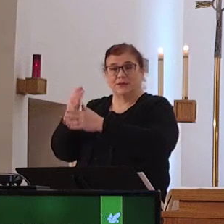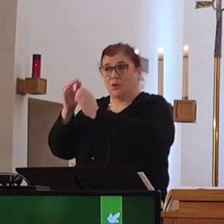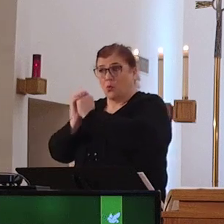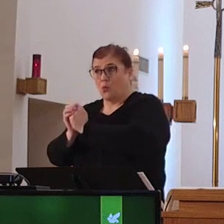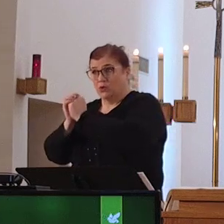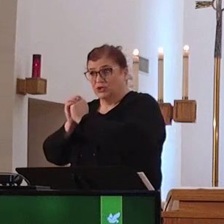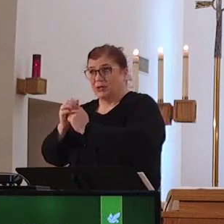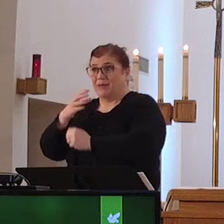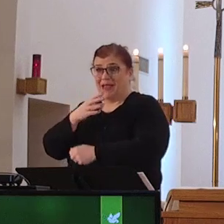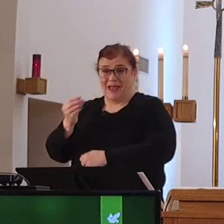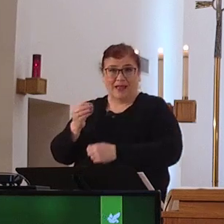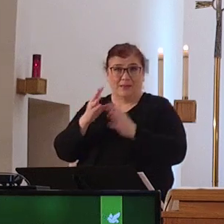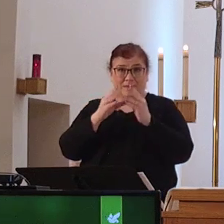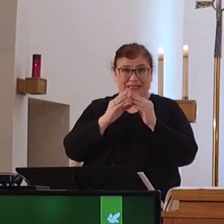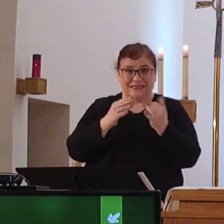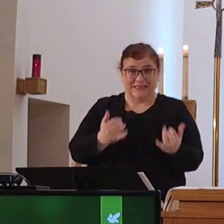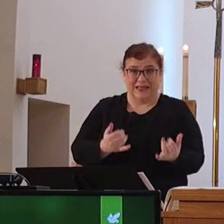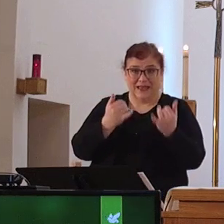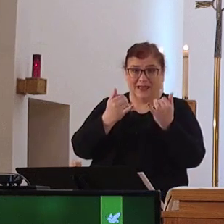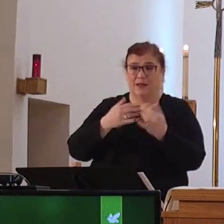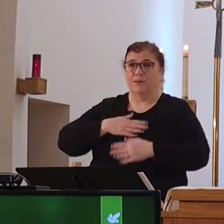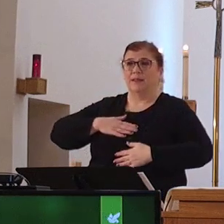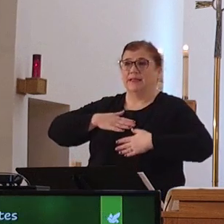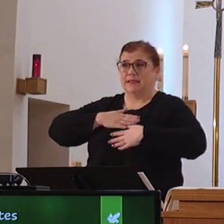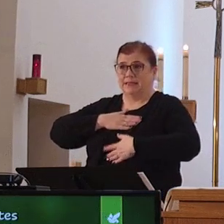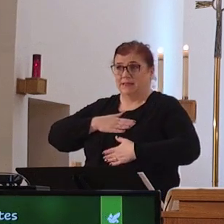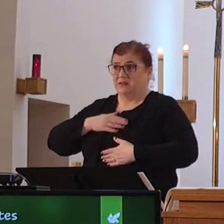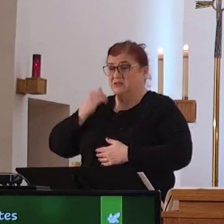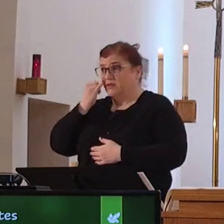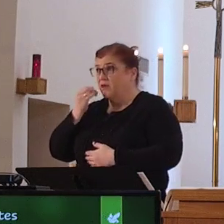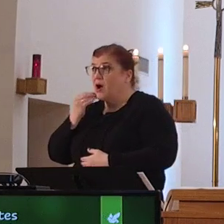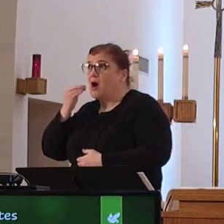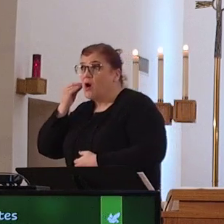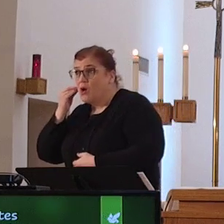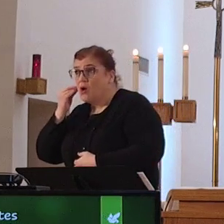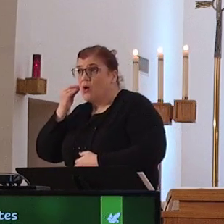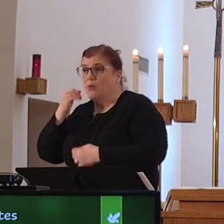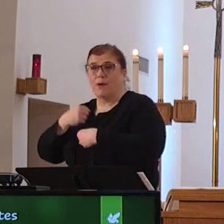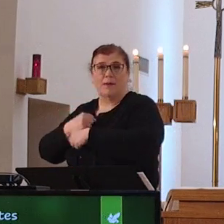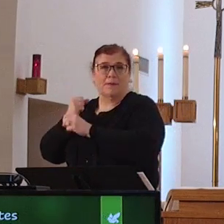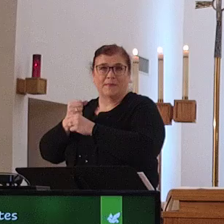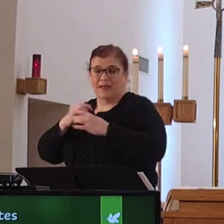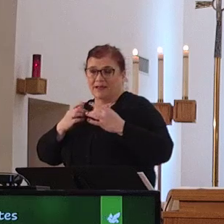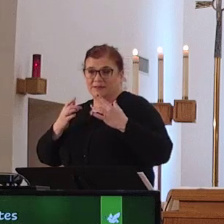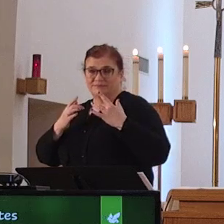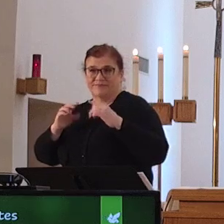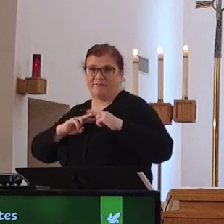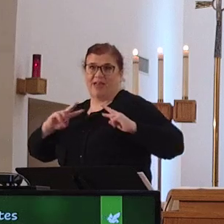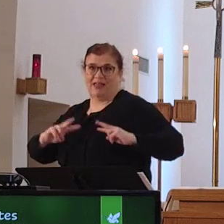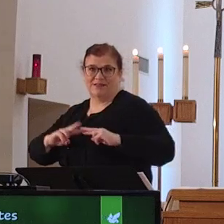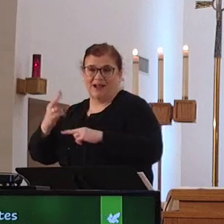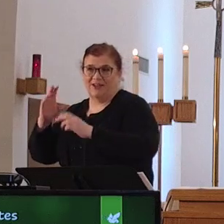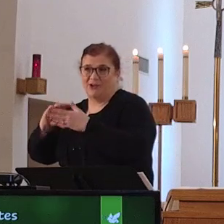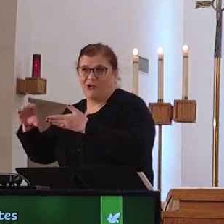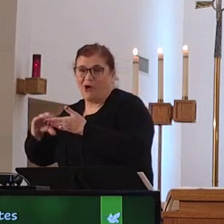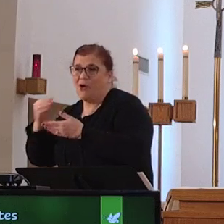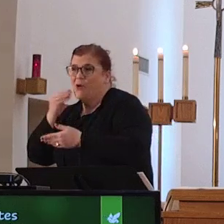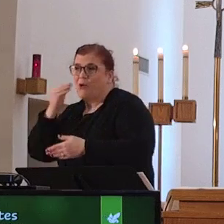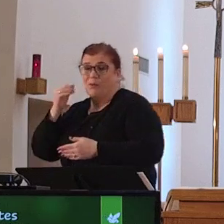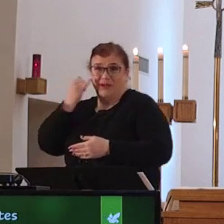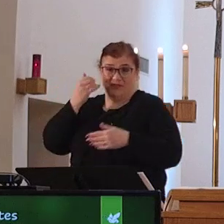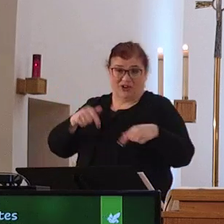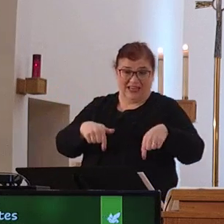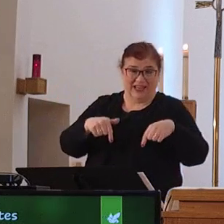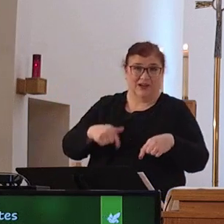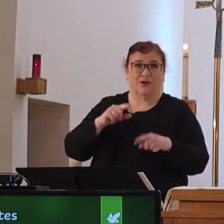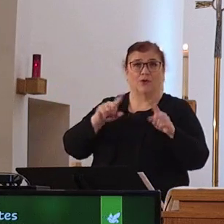worship service and the meeting today, please either, if you're at home, make a Valentine at home. If you're here in the worship space,